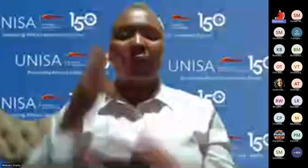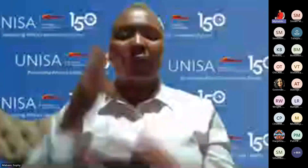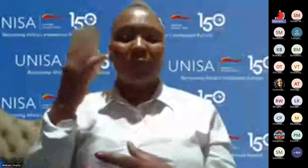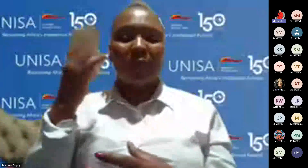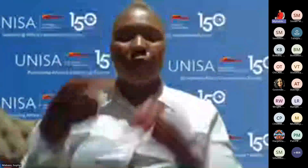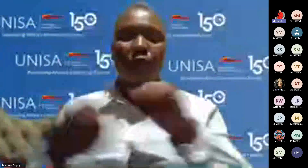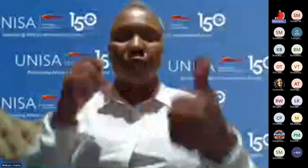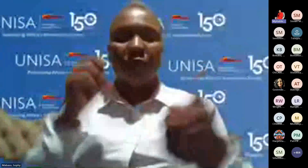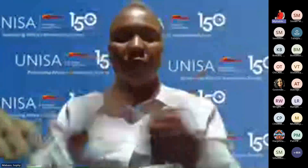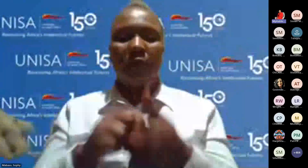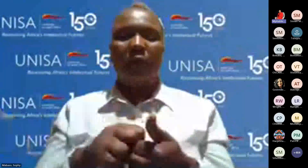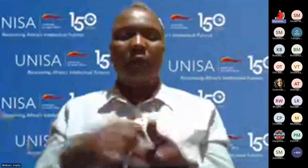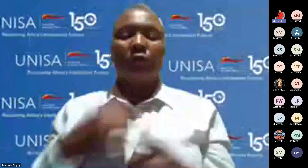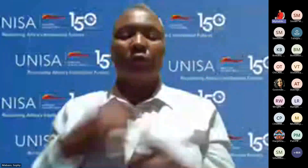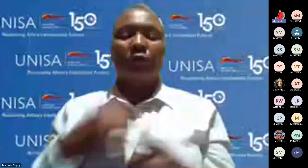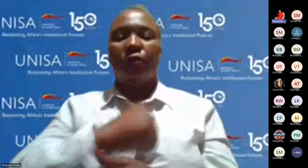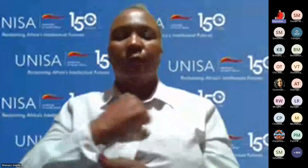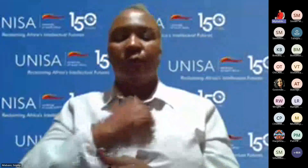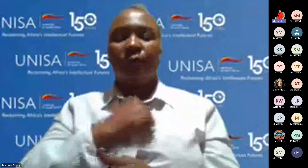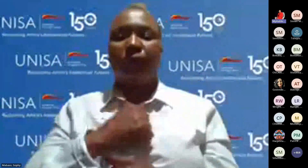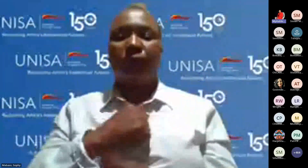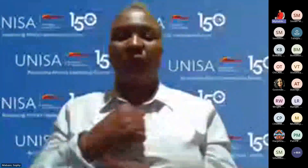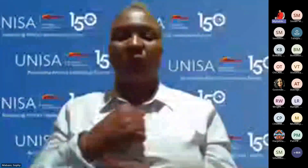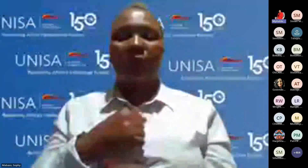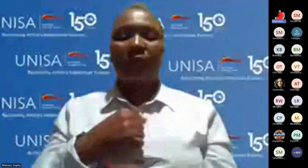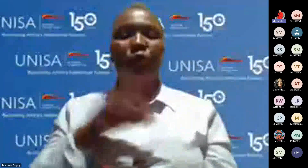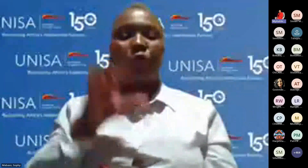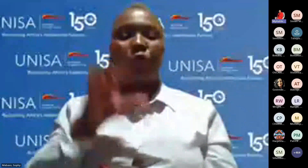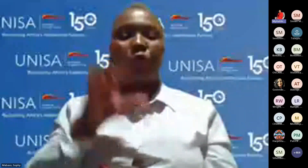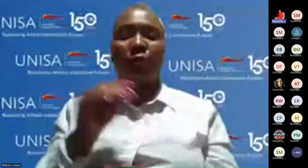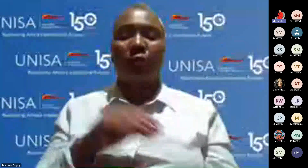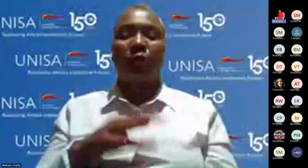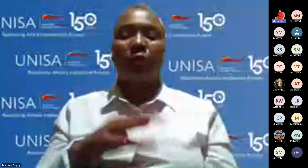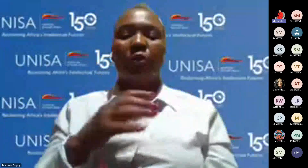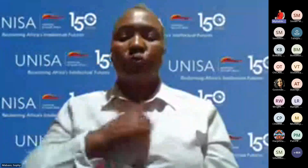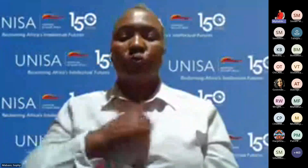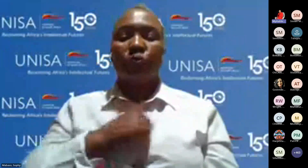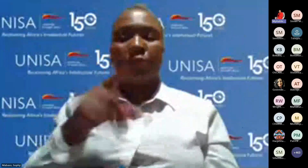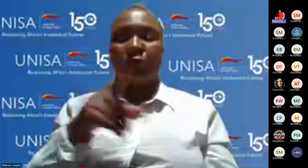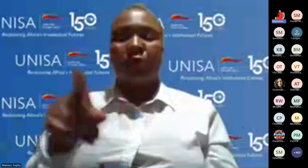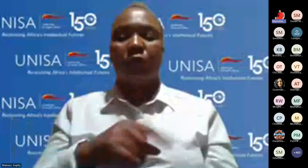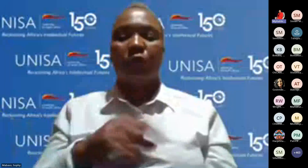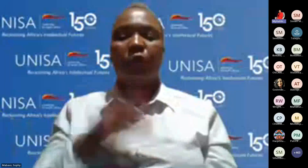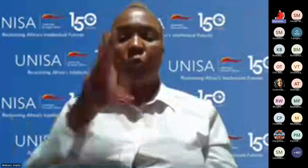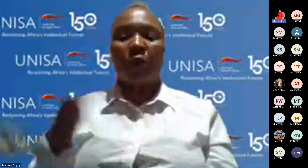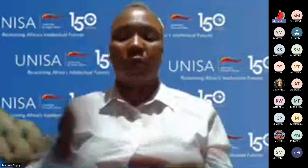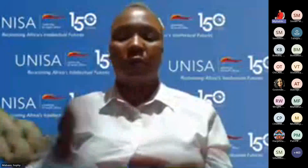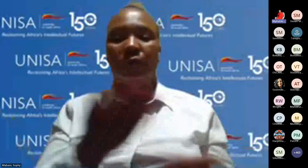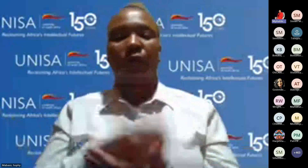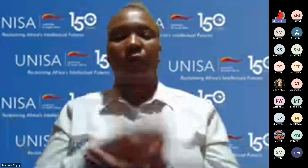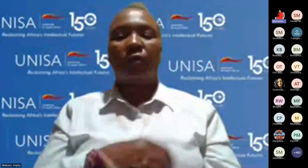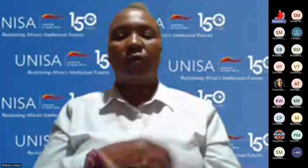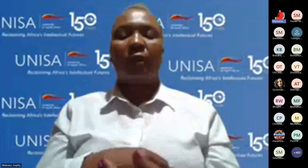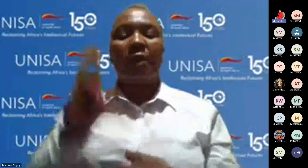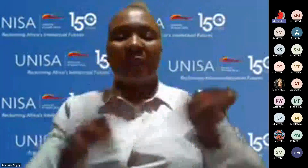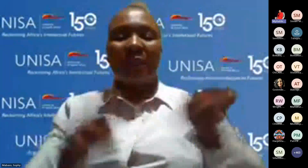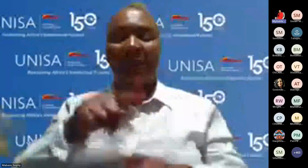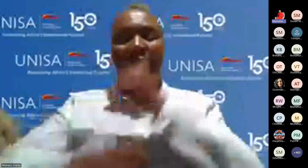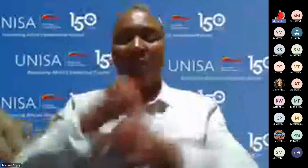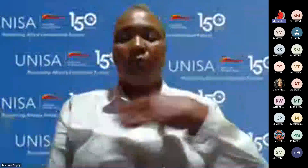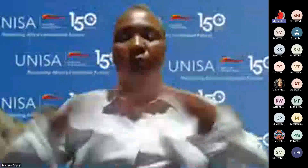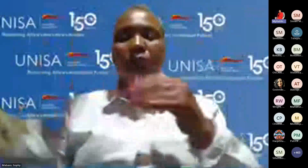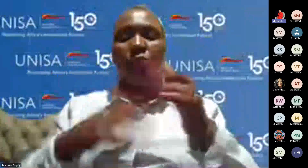for stopping you. You'll come in now. I just checked because I told you this year they established the support